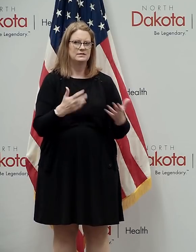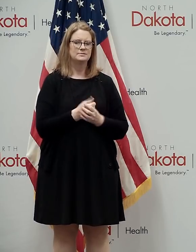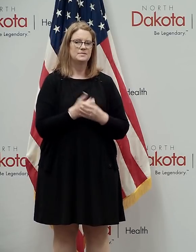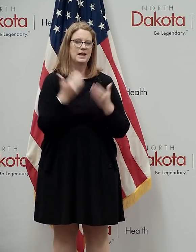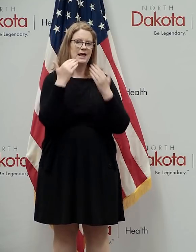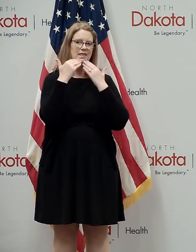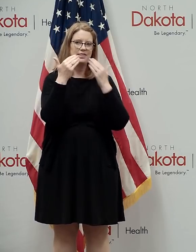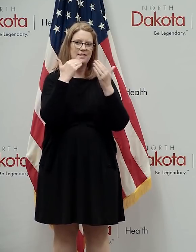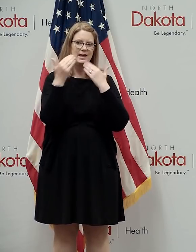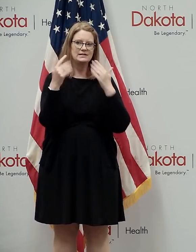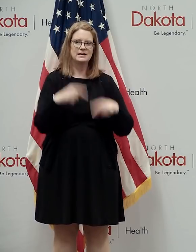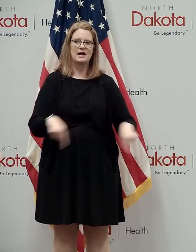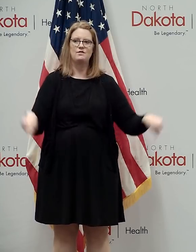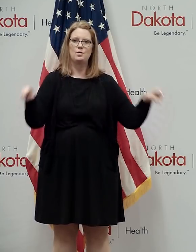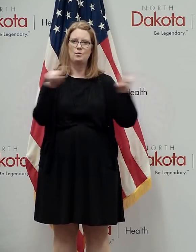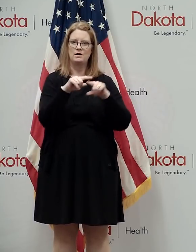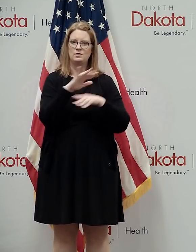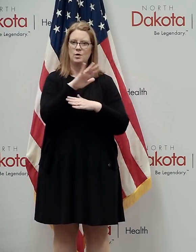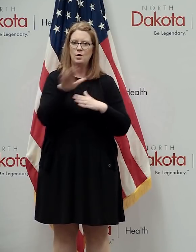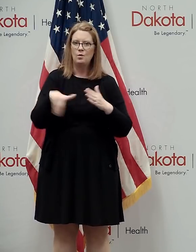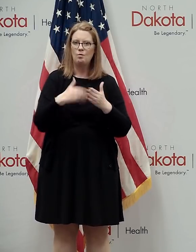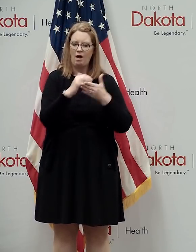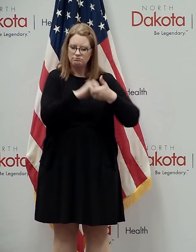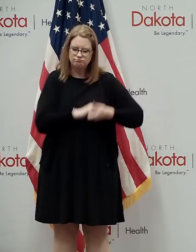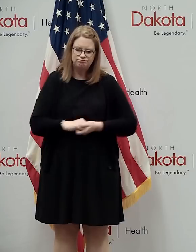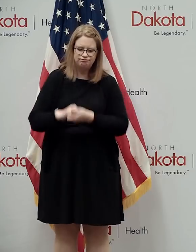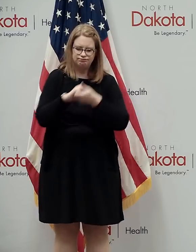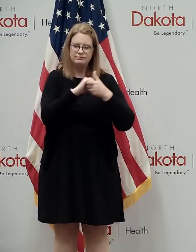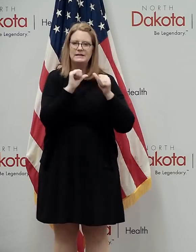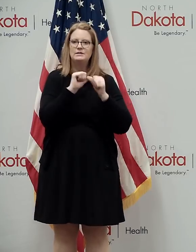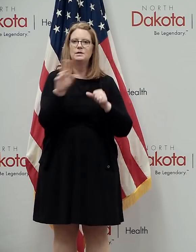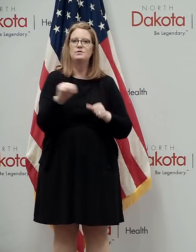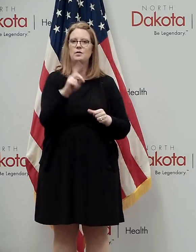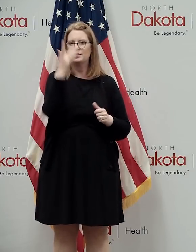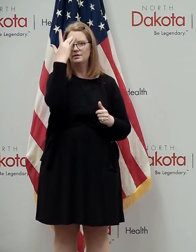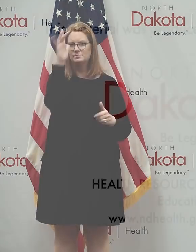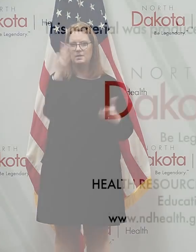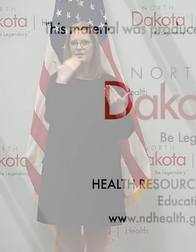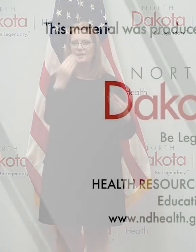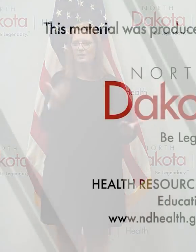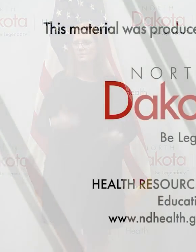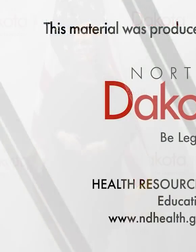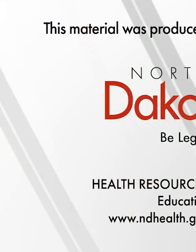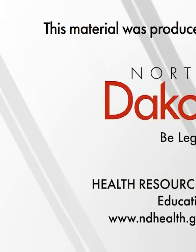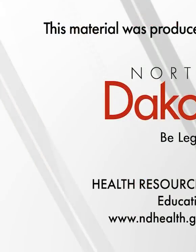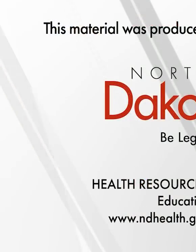thanks to everybody. It's a team effort. We're all in it together. Continue to be North Dakota smart. Thank you.